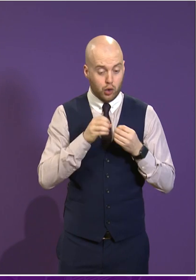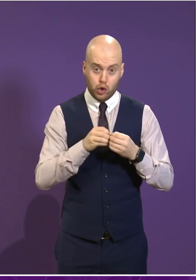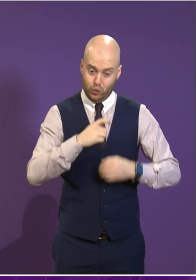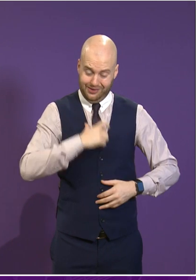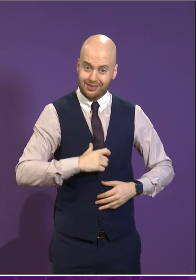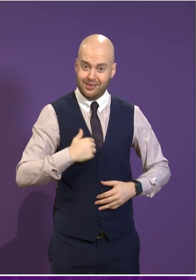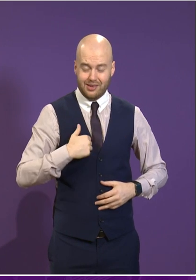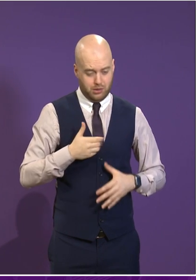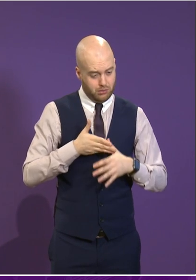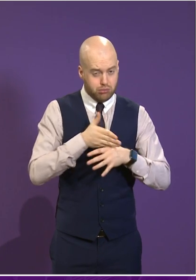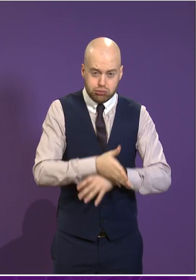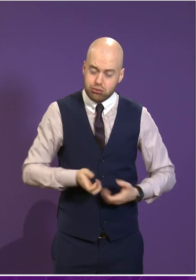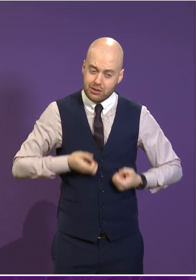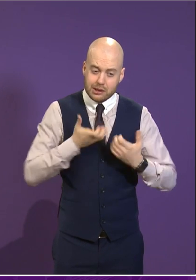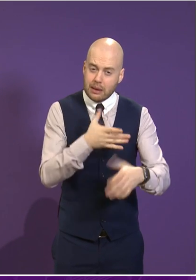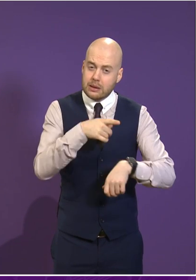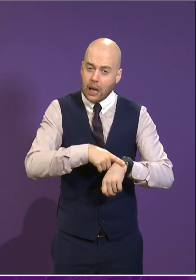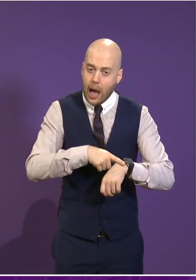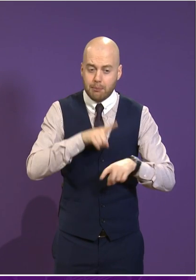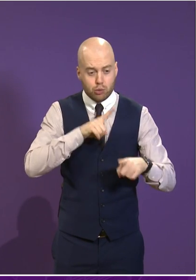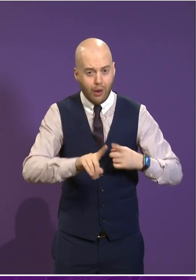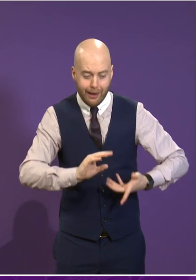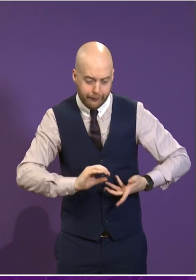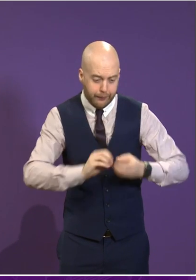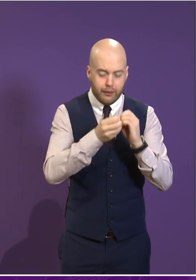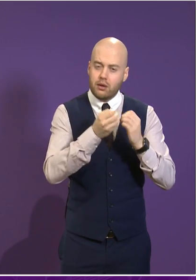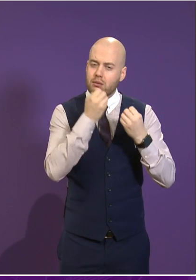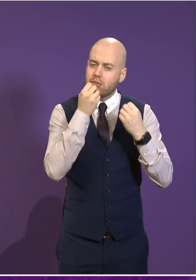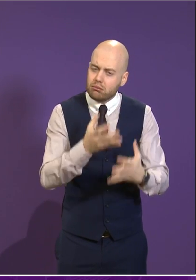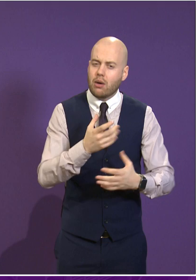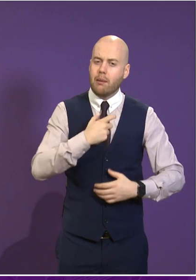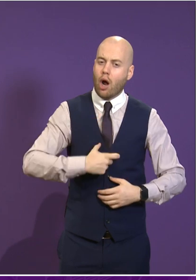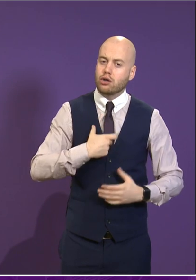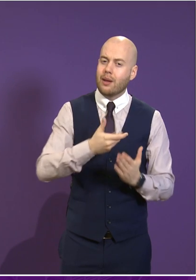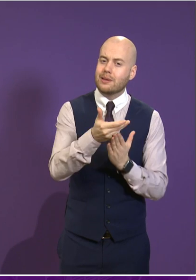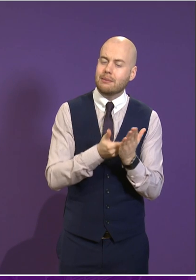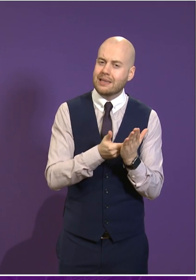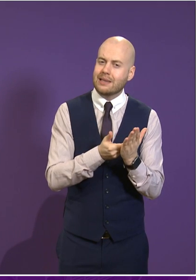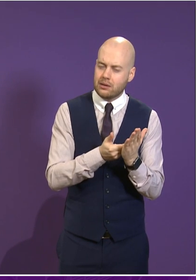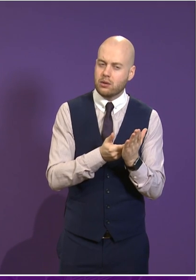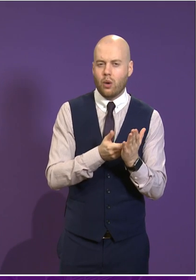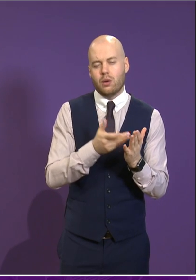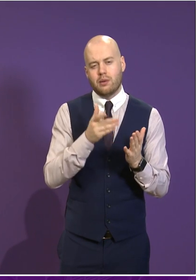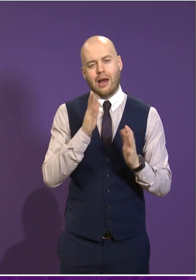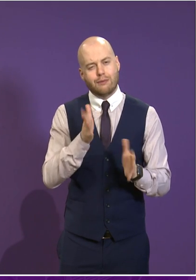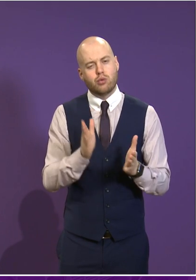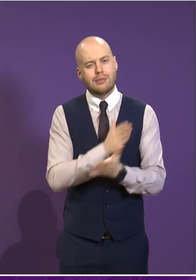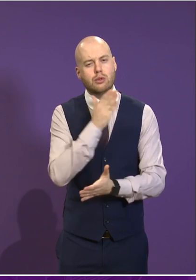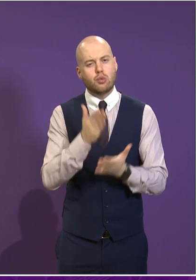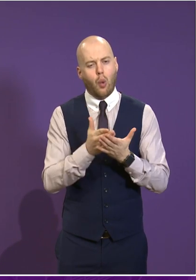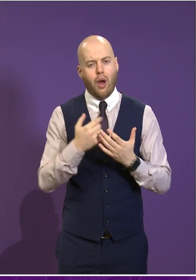into trying to provide a good personal statement. So it's important that of all that effort's been put in, that it's being considered